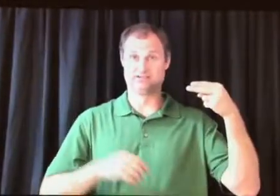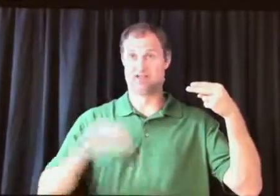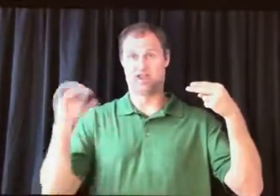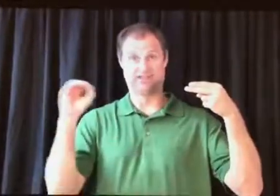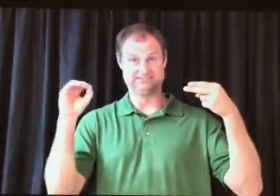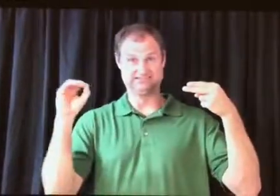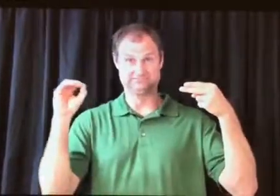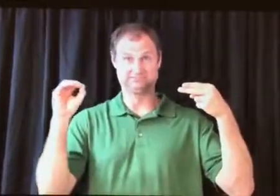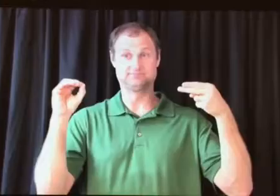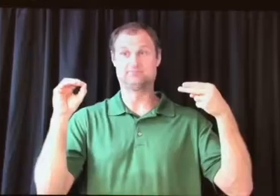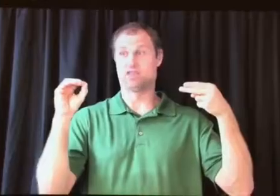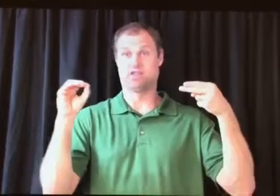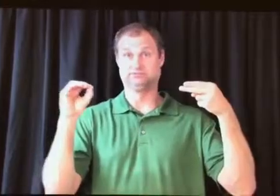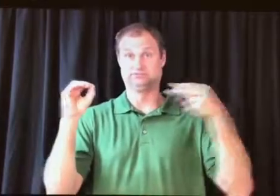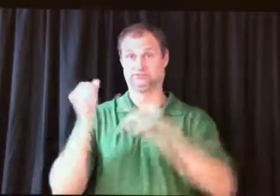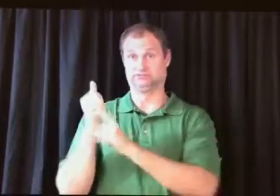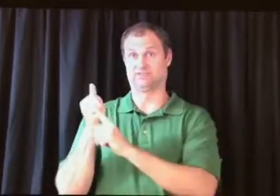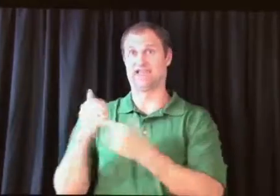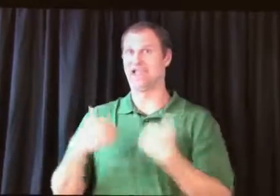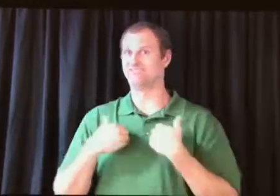So now we're going to talk about water,